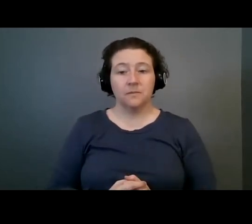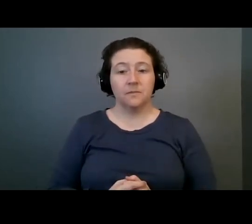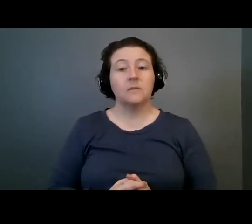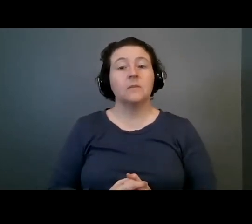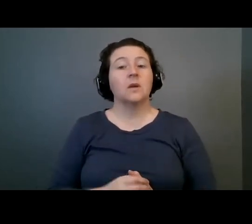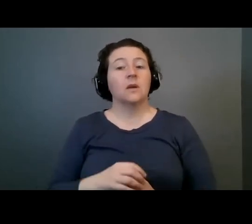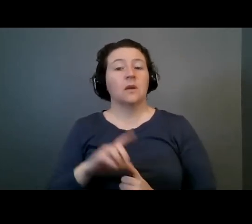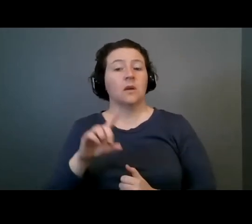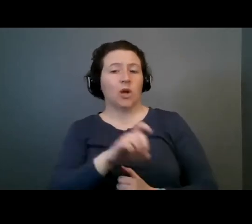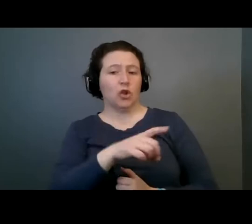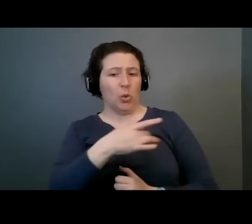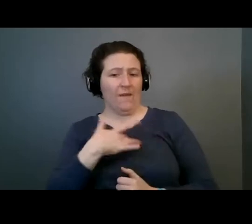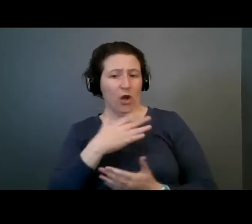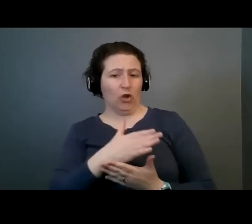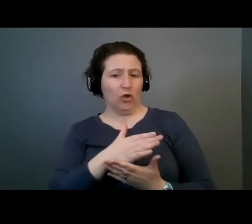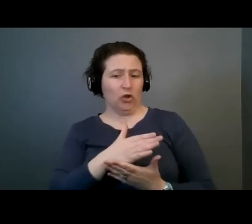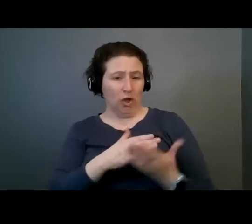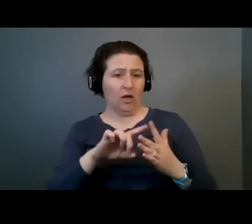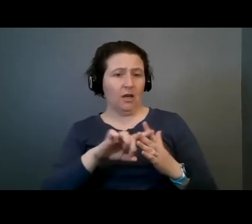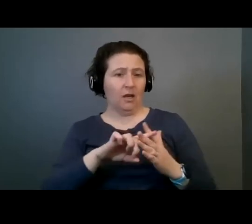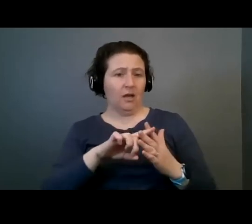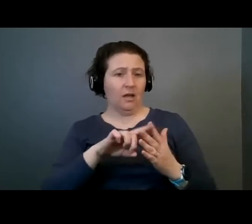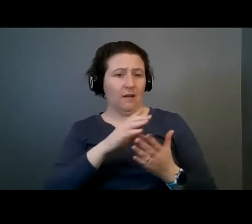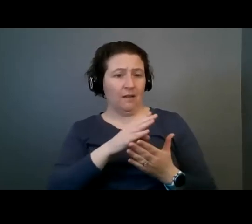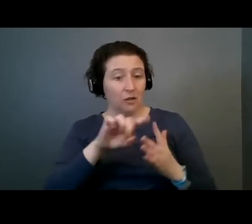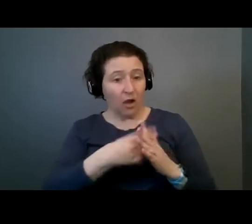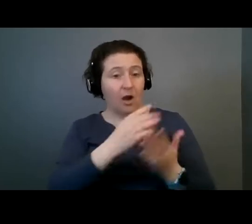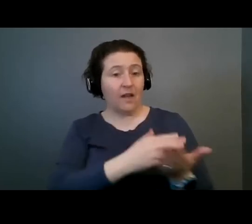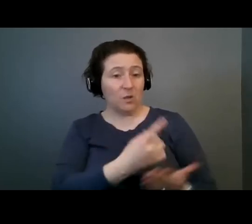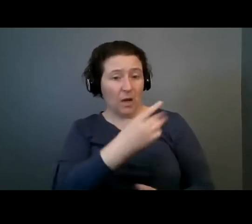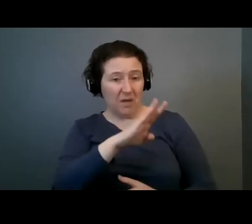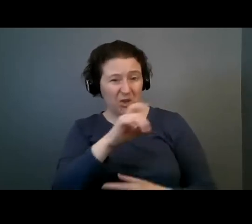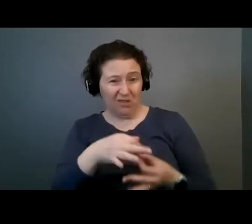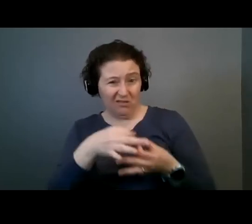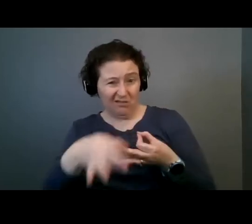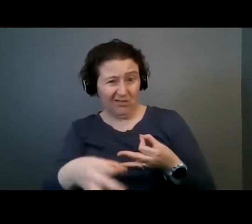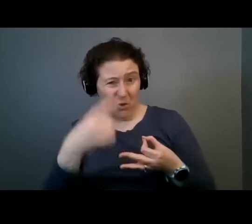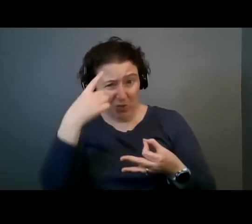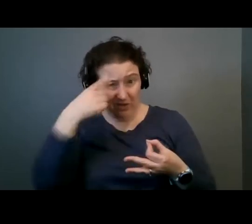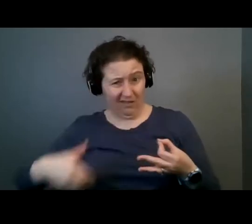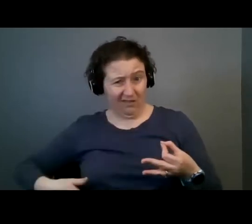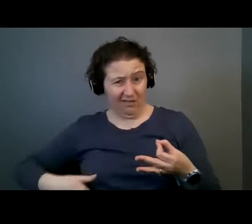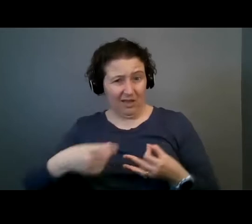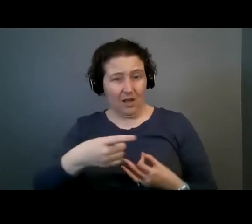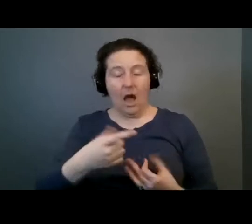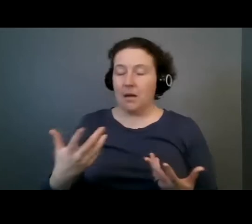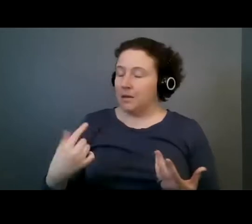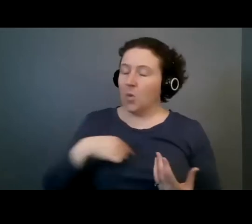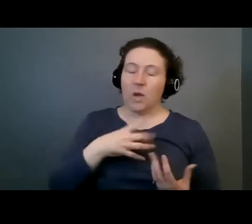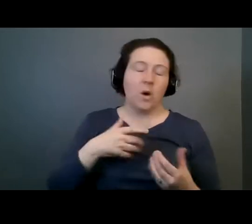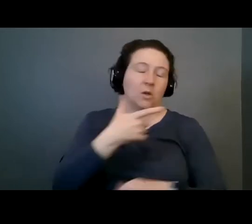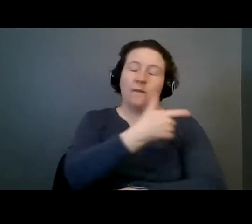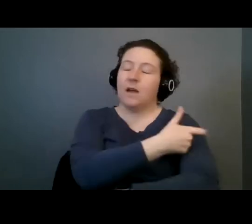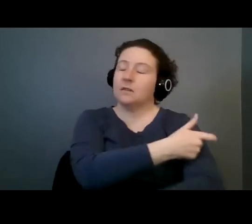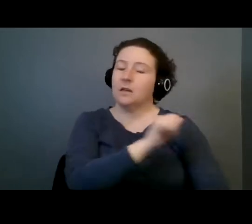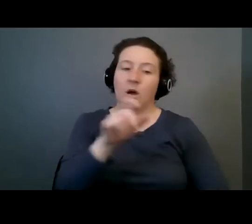Question, do you feel the start of phase 1B should have been pushed back? Well, I mean, we certainly want to vaccinate